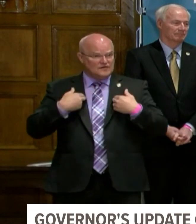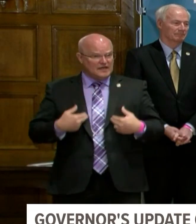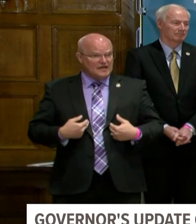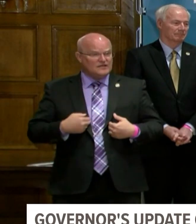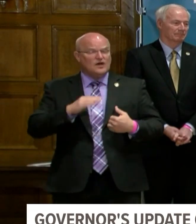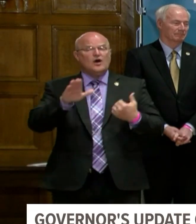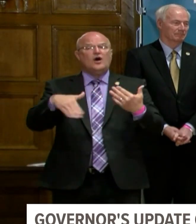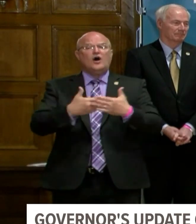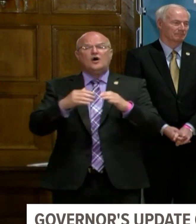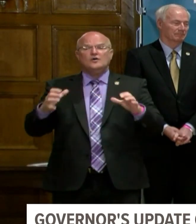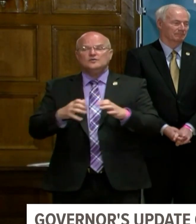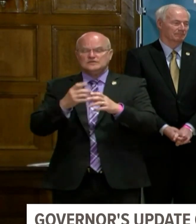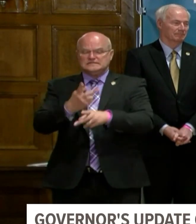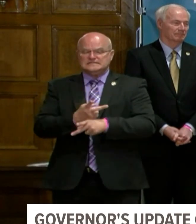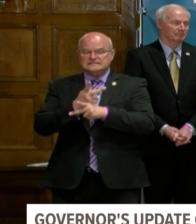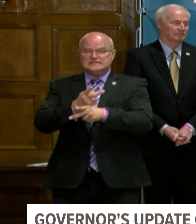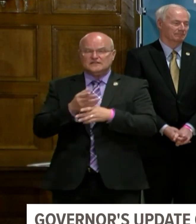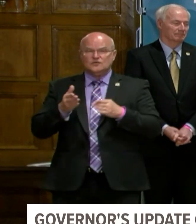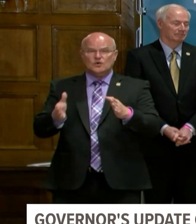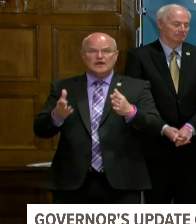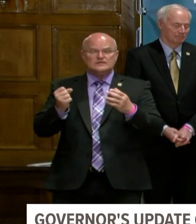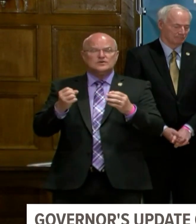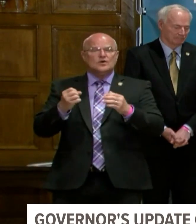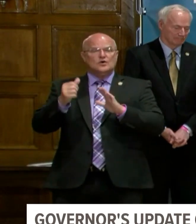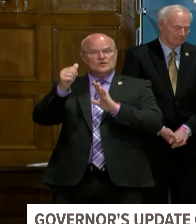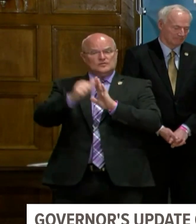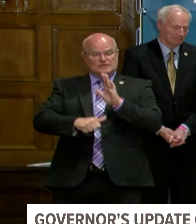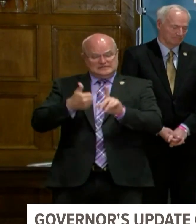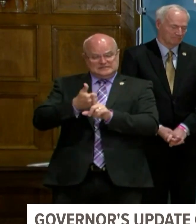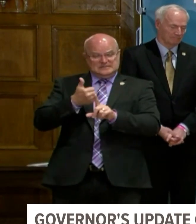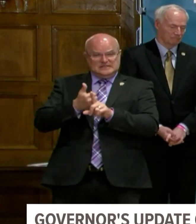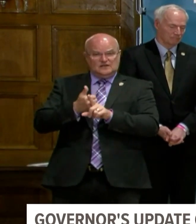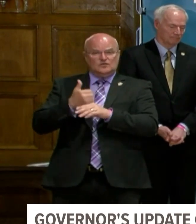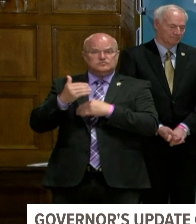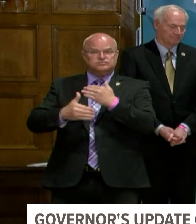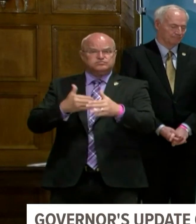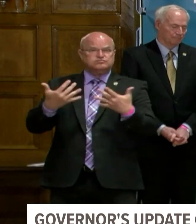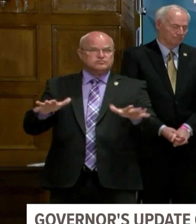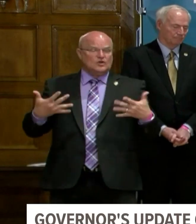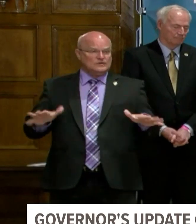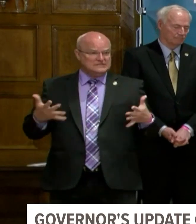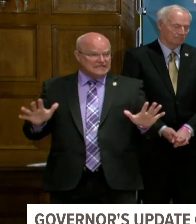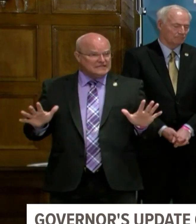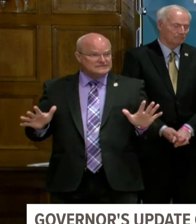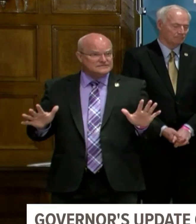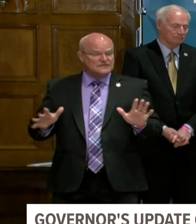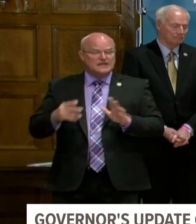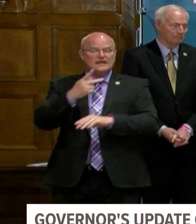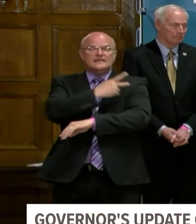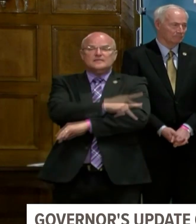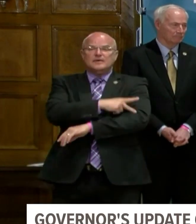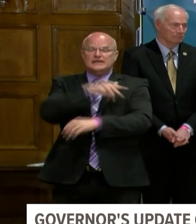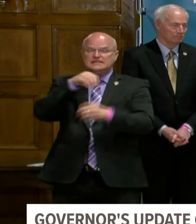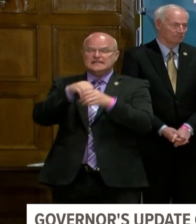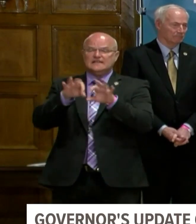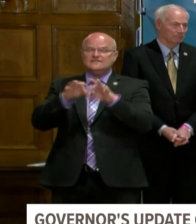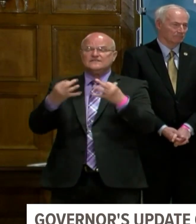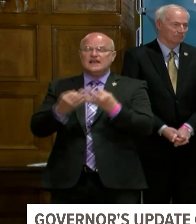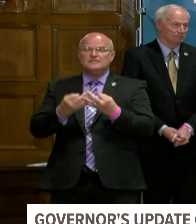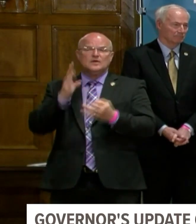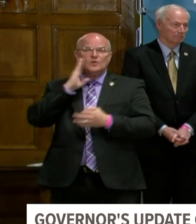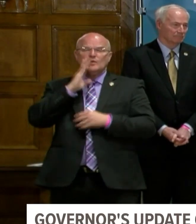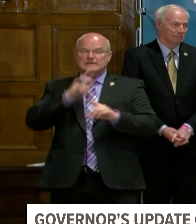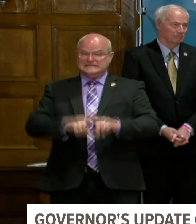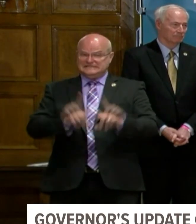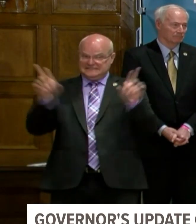will all be doing this in a very careful way. So while the procedures themselves will be procedures that we've always done, the patient and family experience will